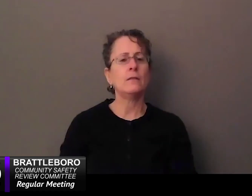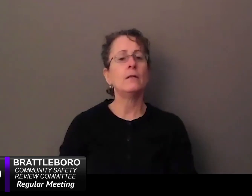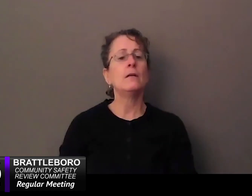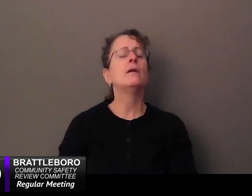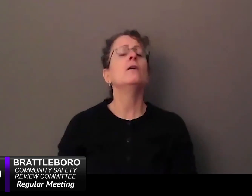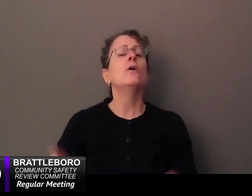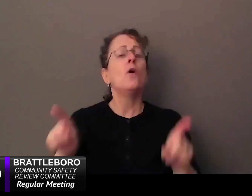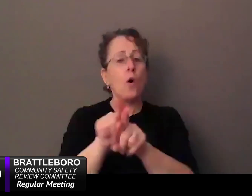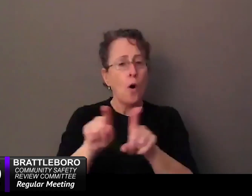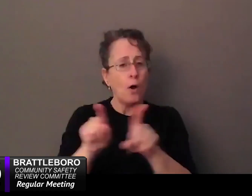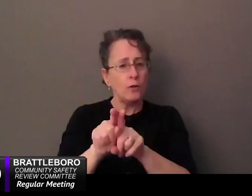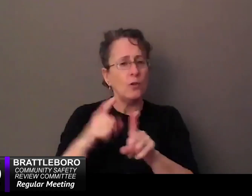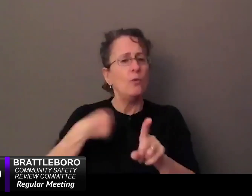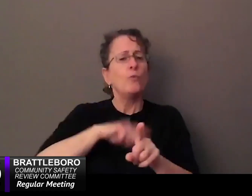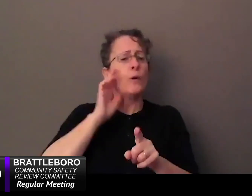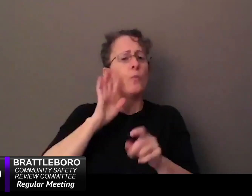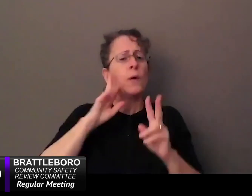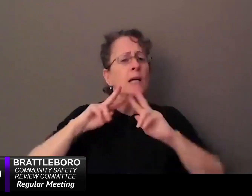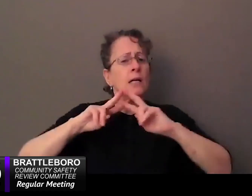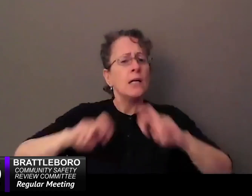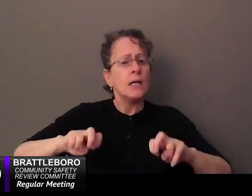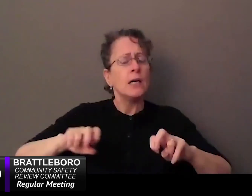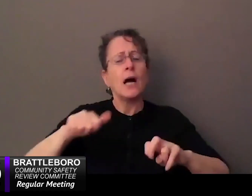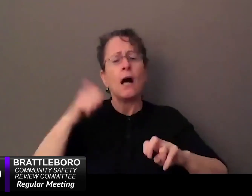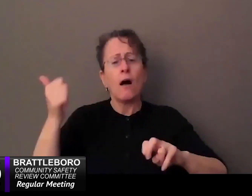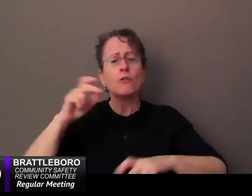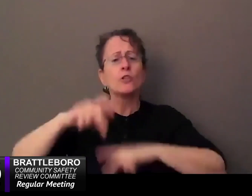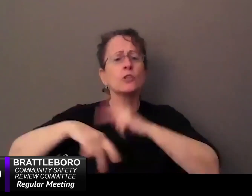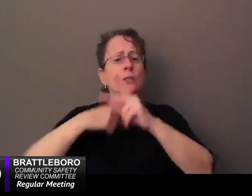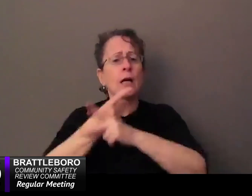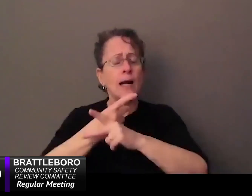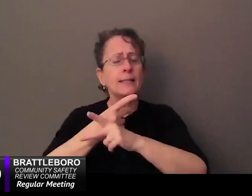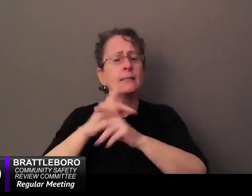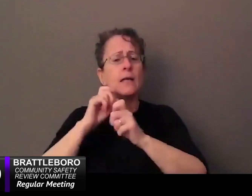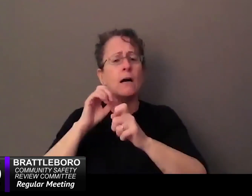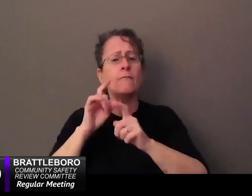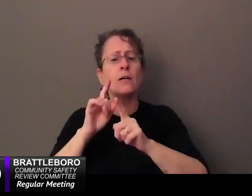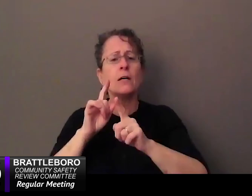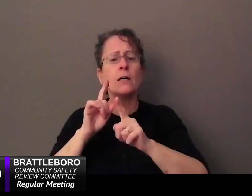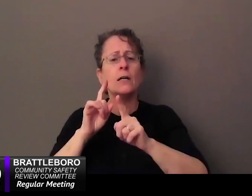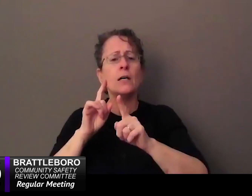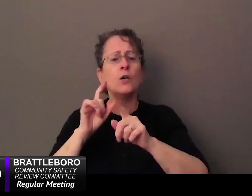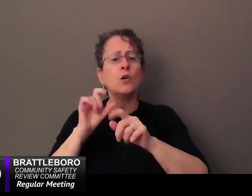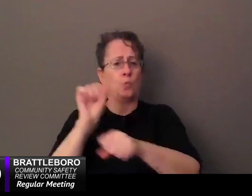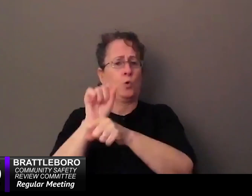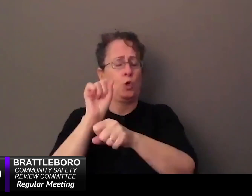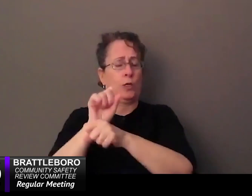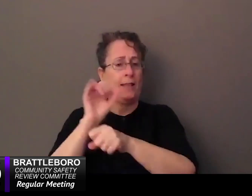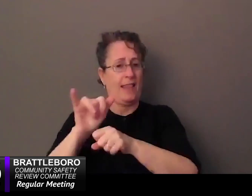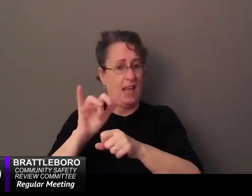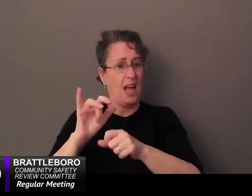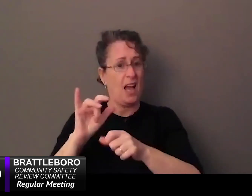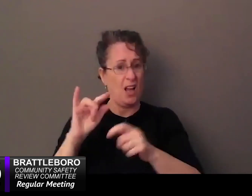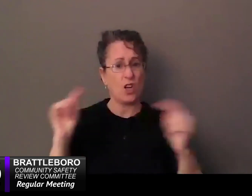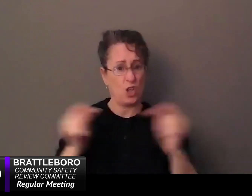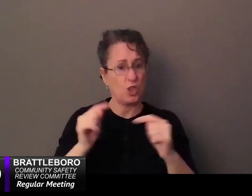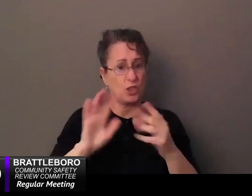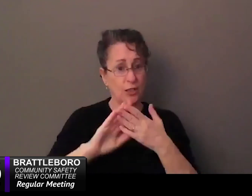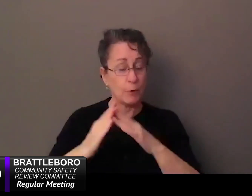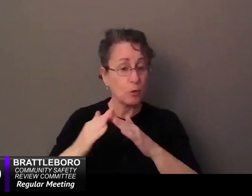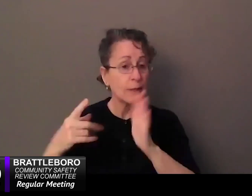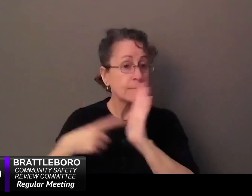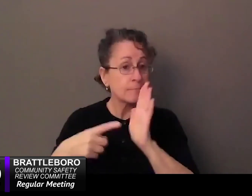community safety responses that have the potential to cause harm and safety, such as the